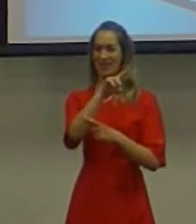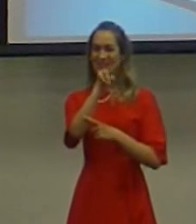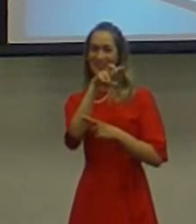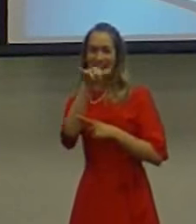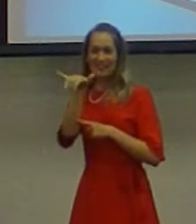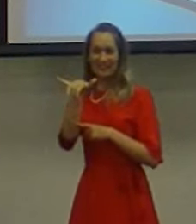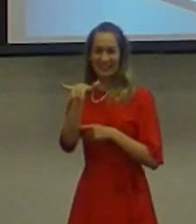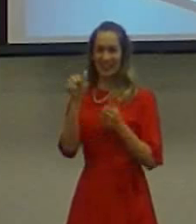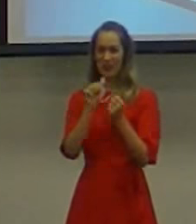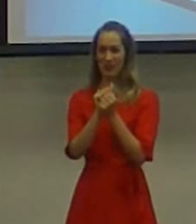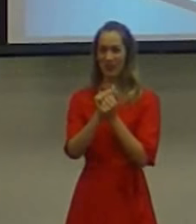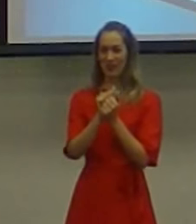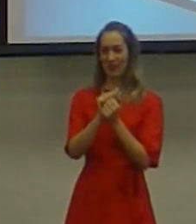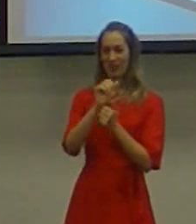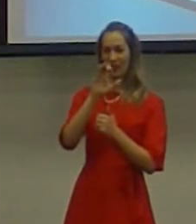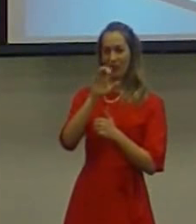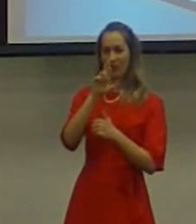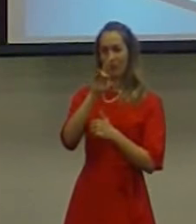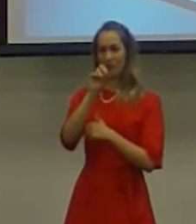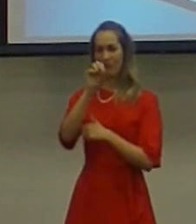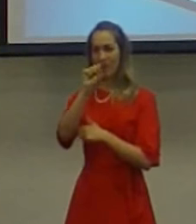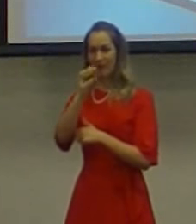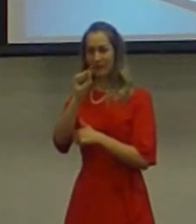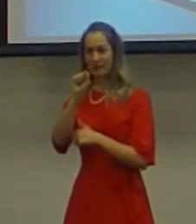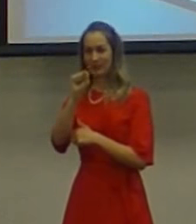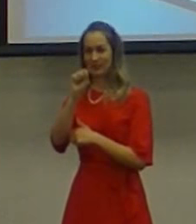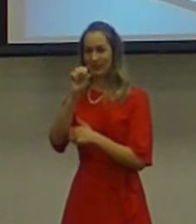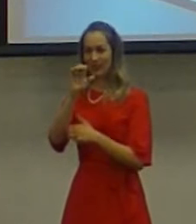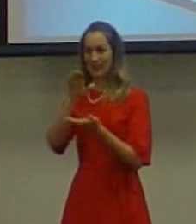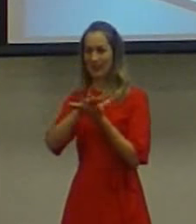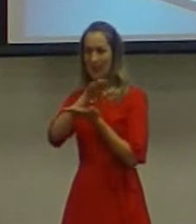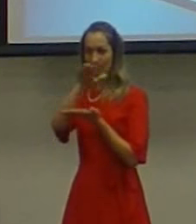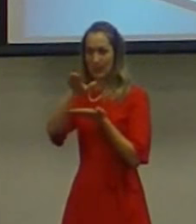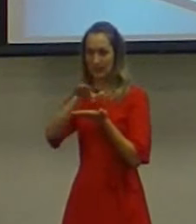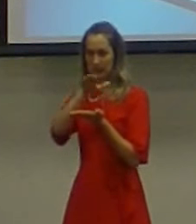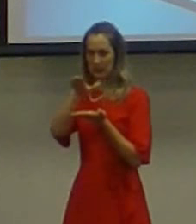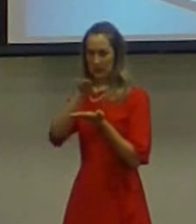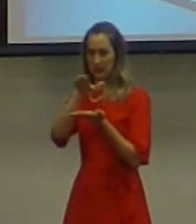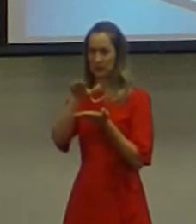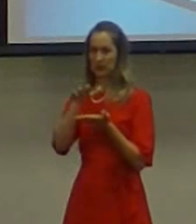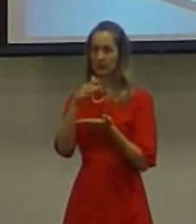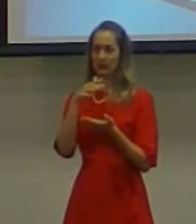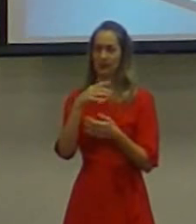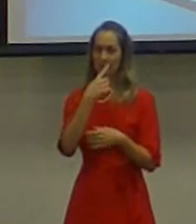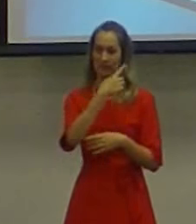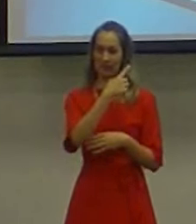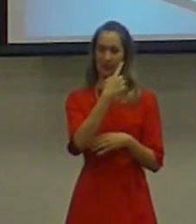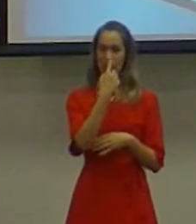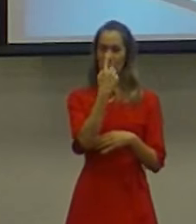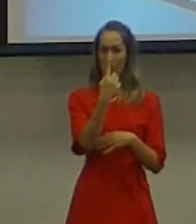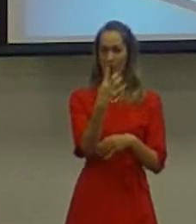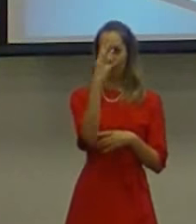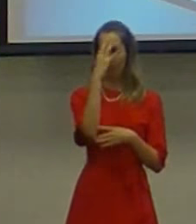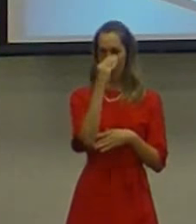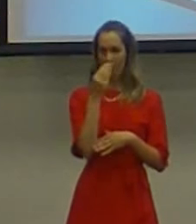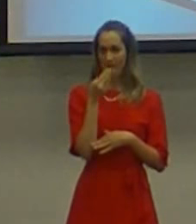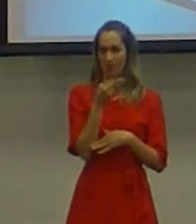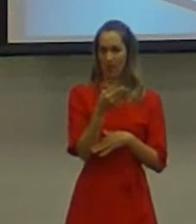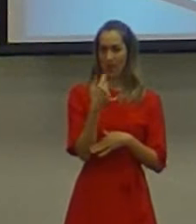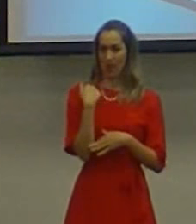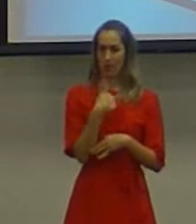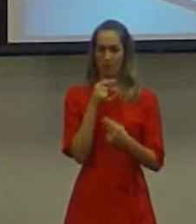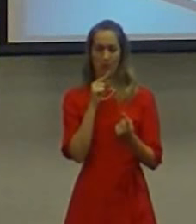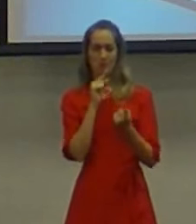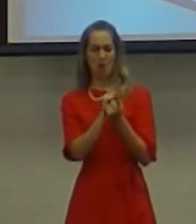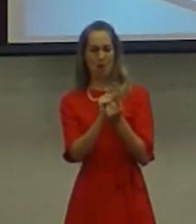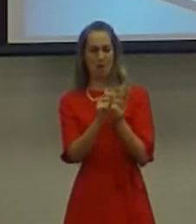with Cross Campus, we were doing some youth rallies, and we went to Eastland, Texas, and he was one of the guys there, and quickly we were impressed with